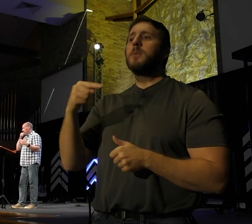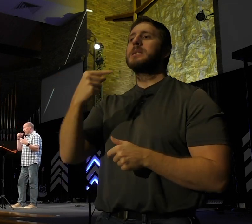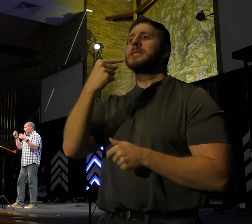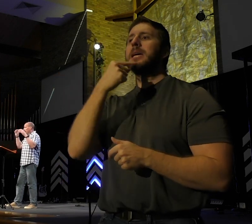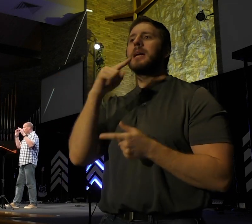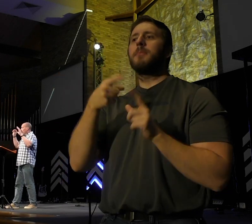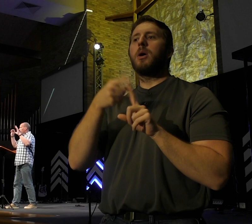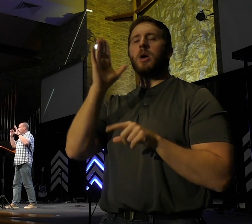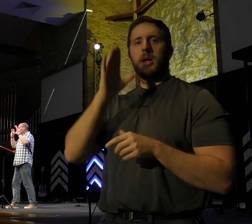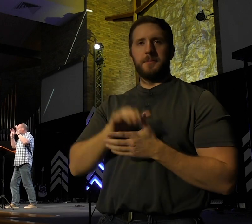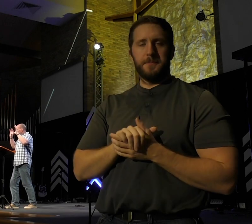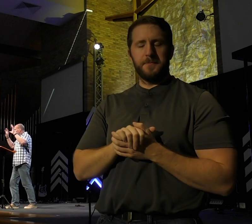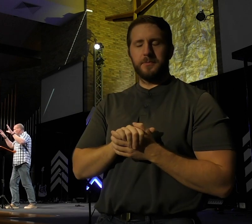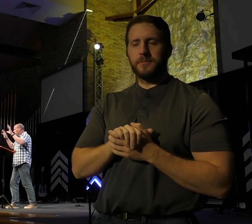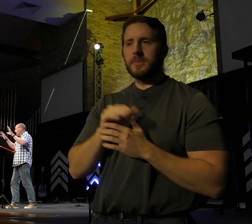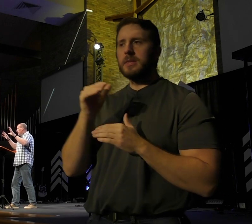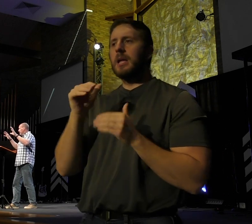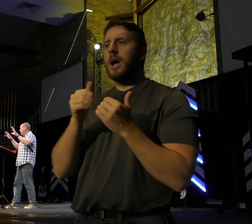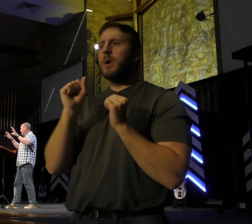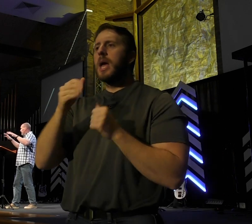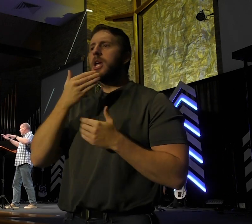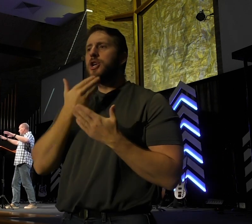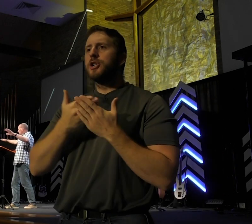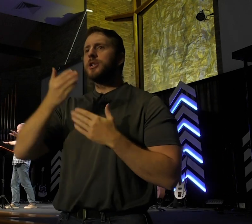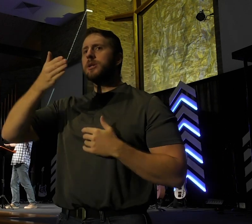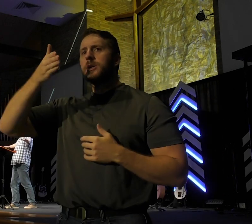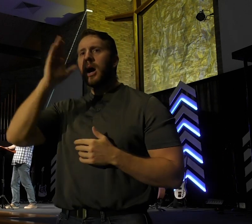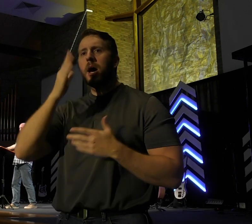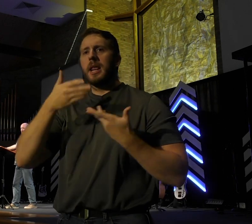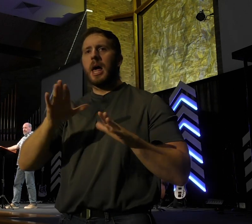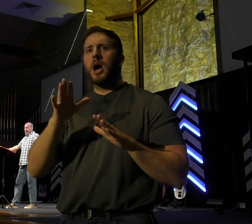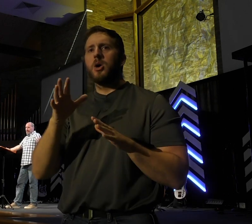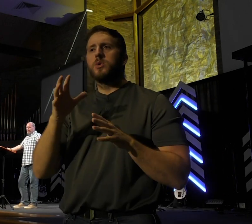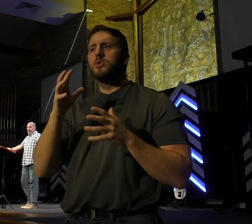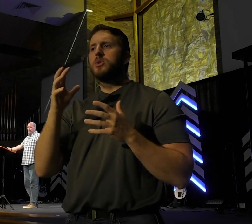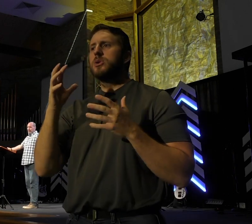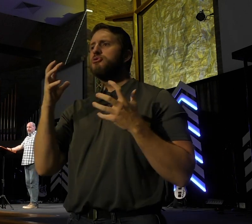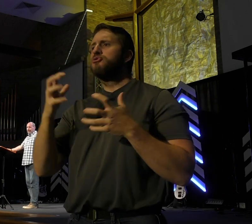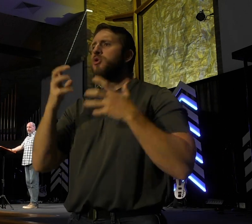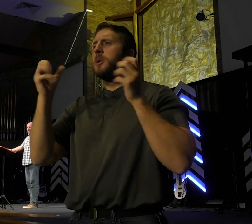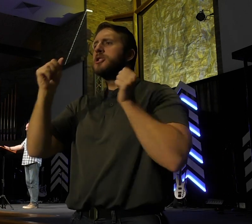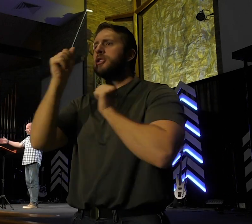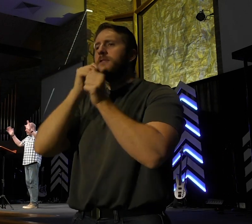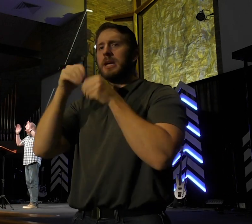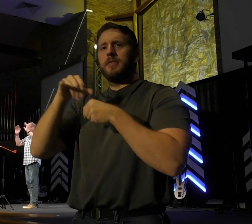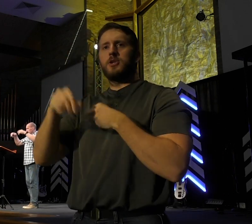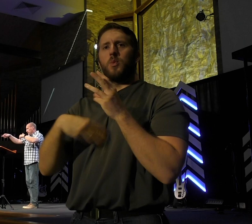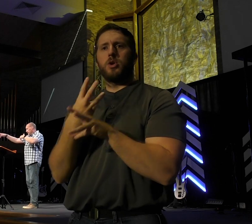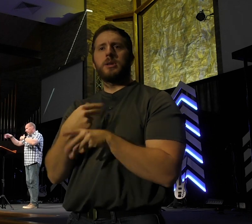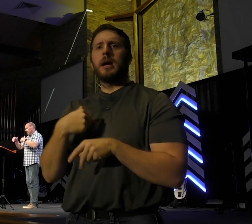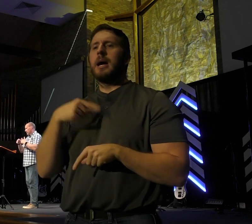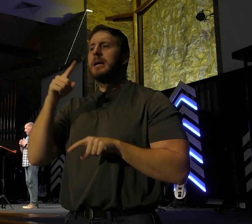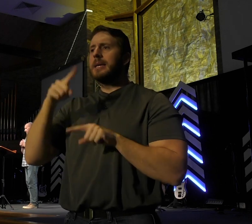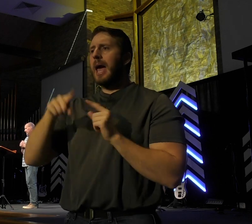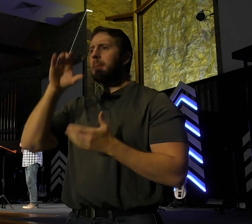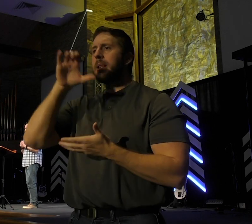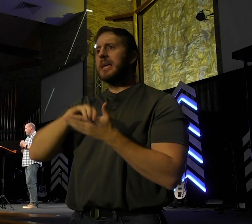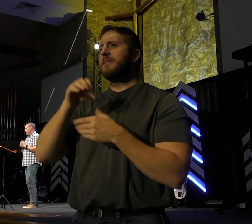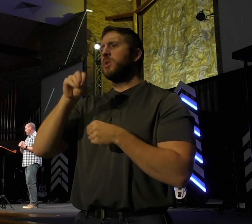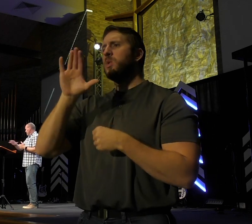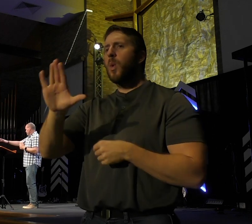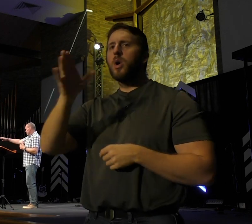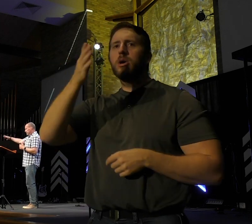about God. How could a good God allow so much suffering in this world? I can't possibly believe in your